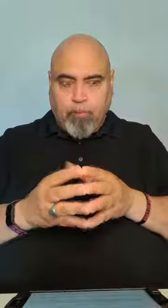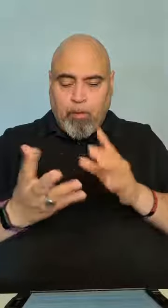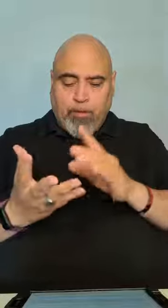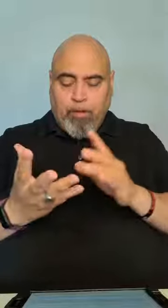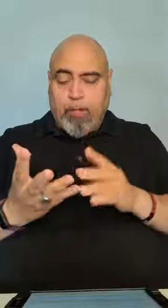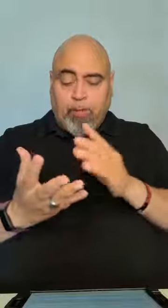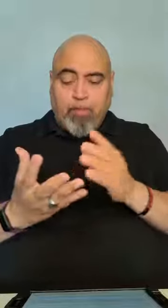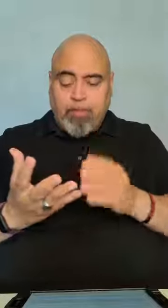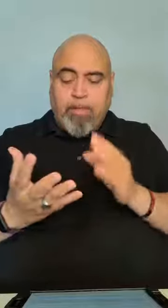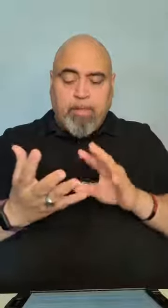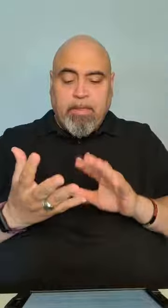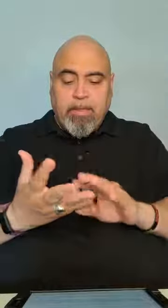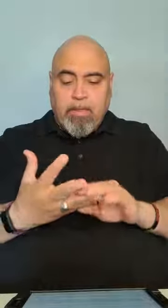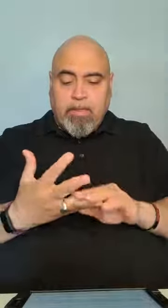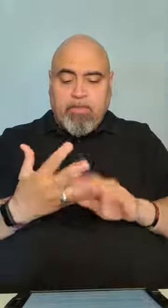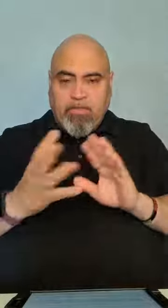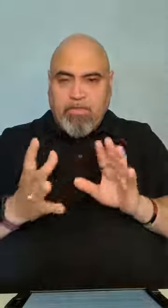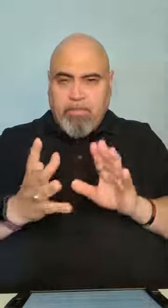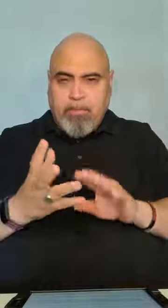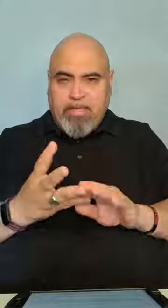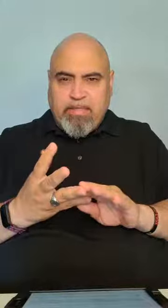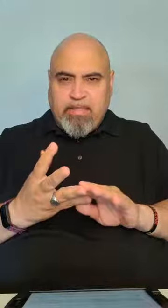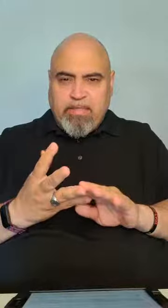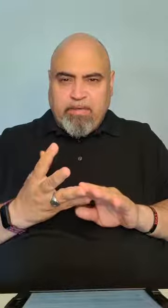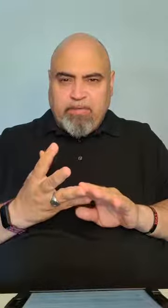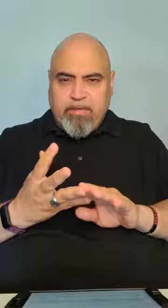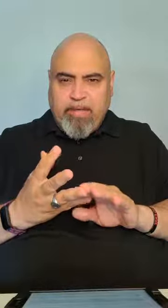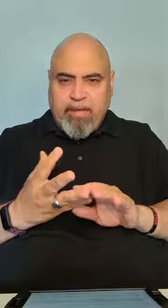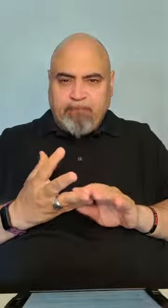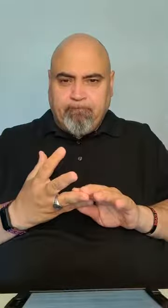well, there are a couple of problems, but let me just stick to the basics for today.